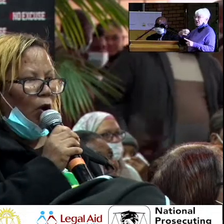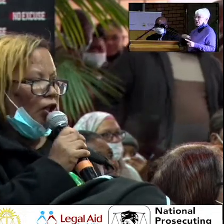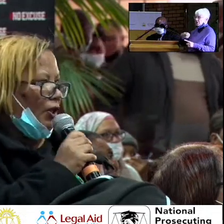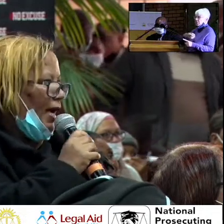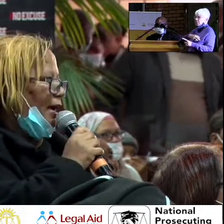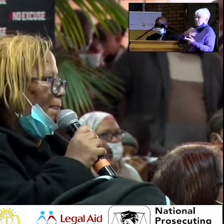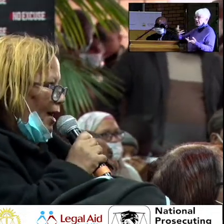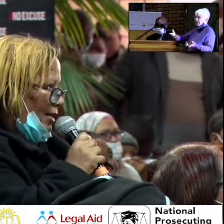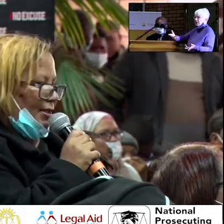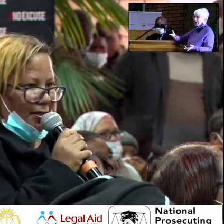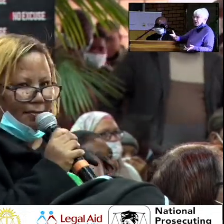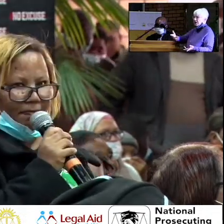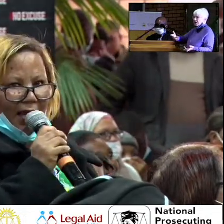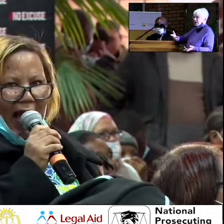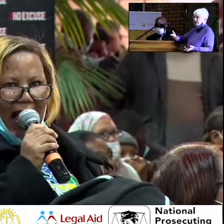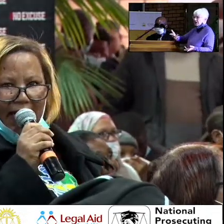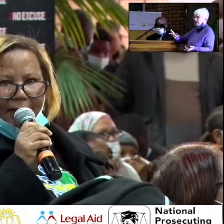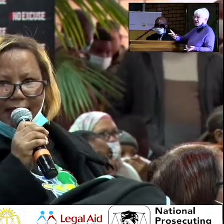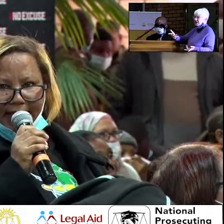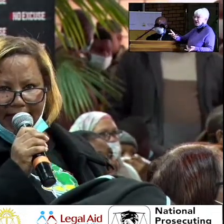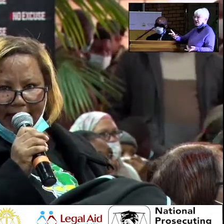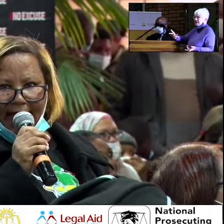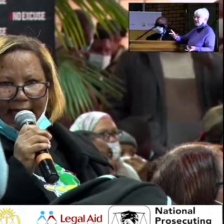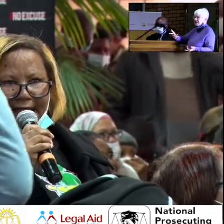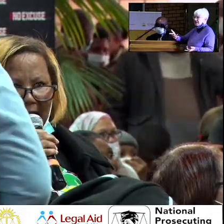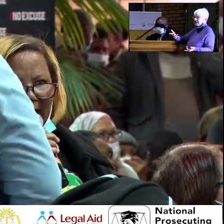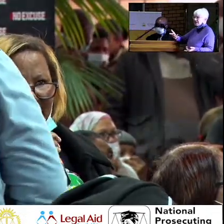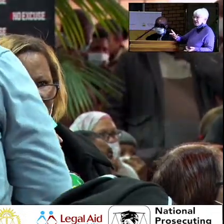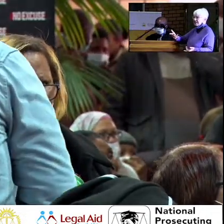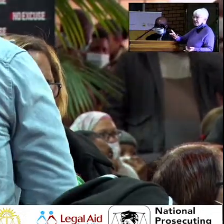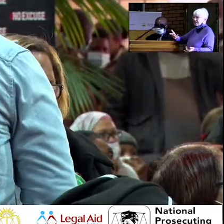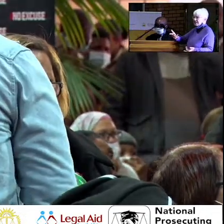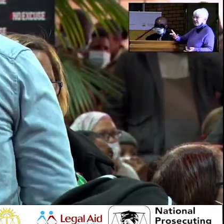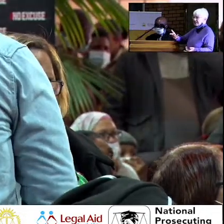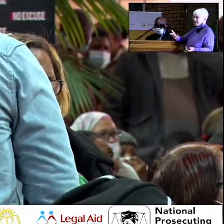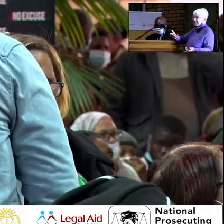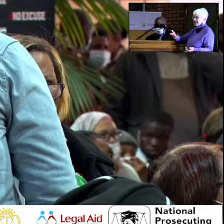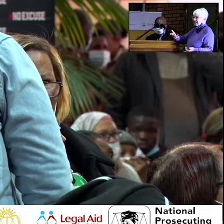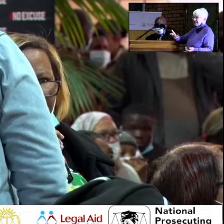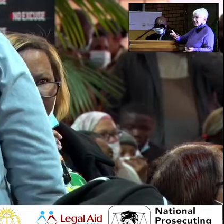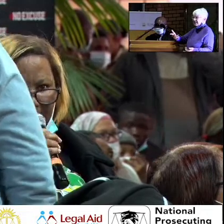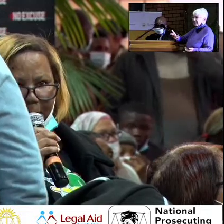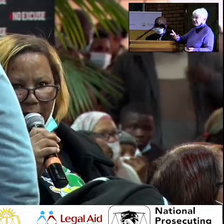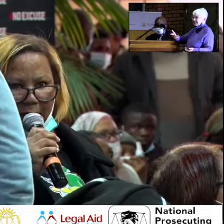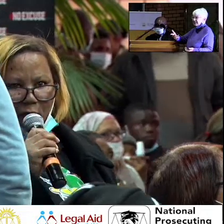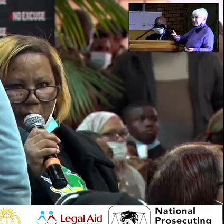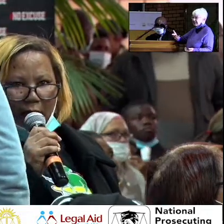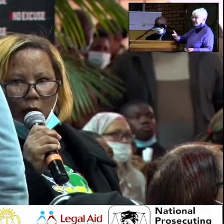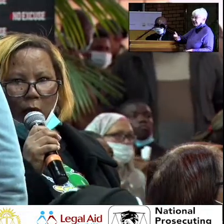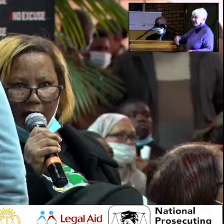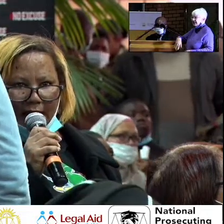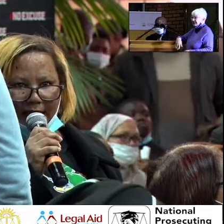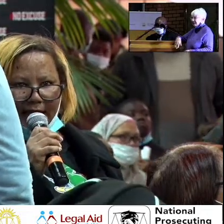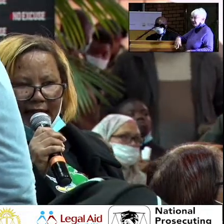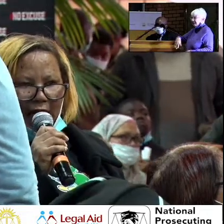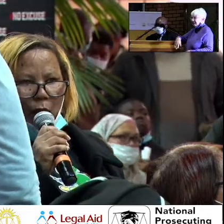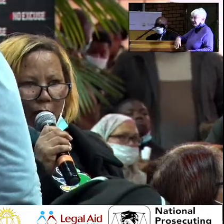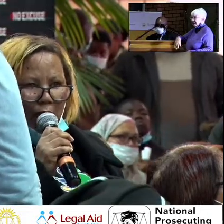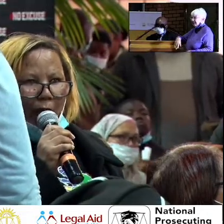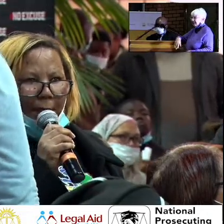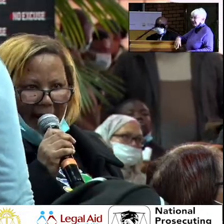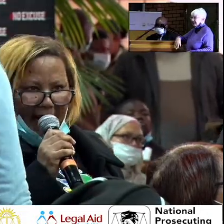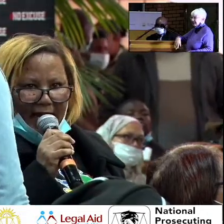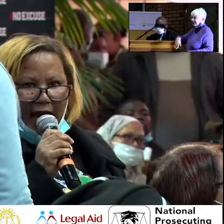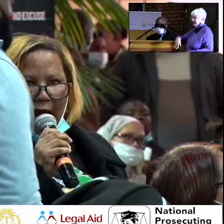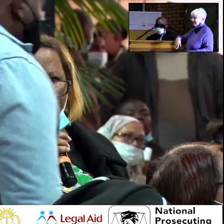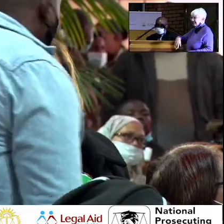I'm also a pastor. I am sick and tired of pacifying people with the words that we